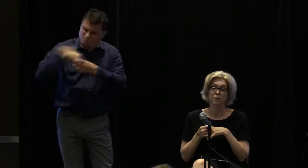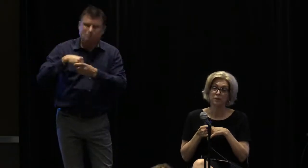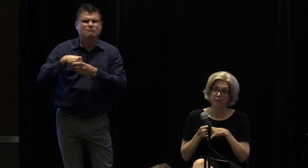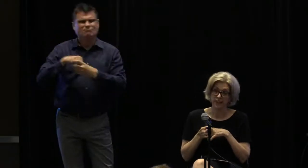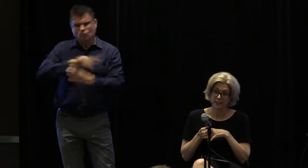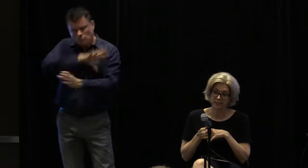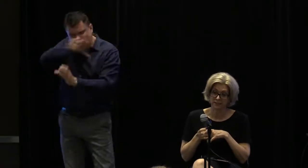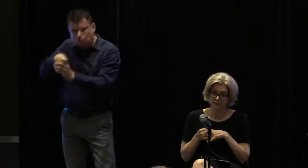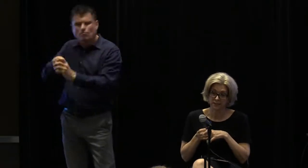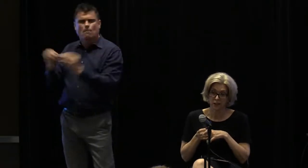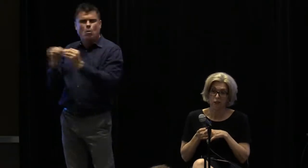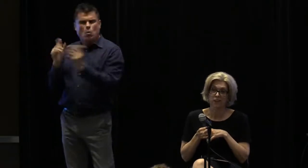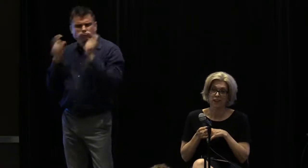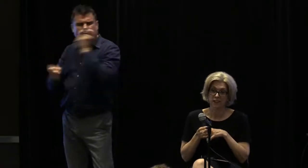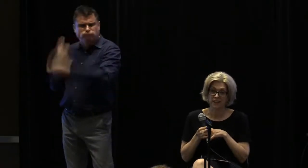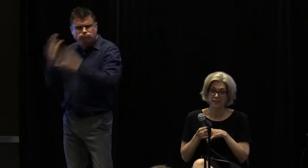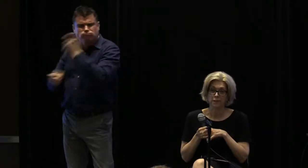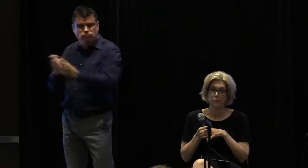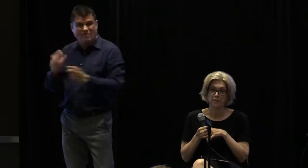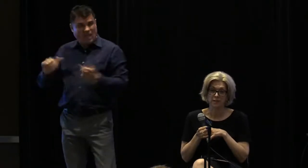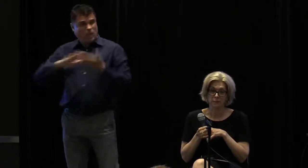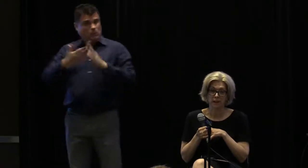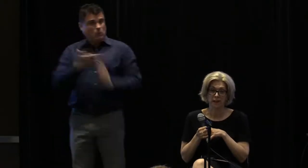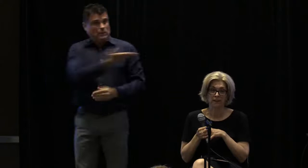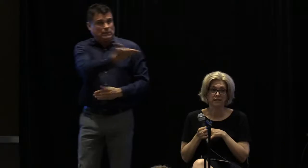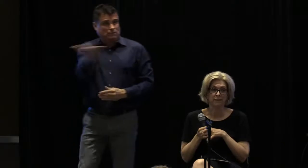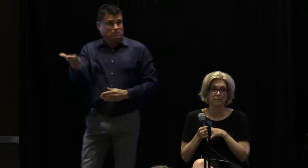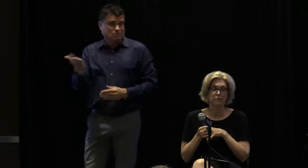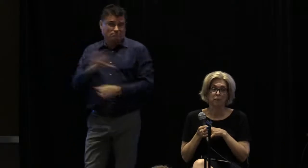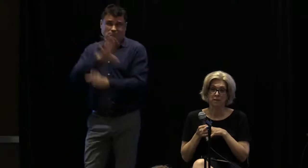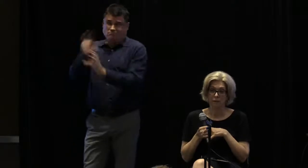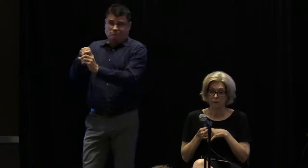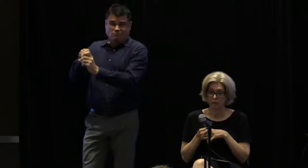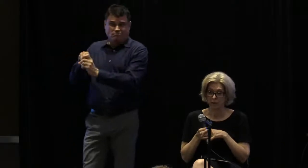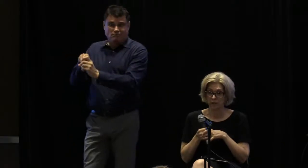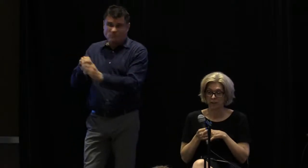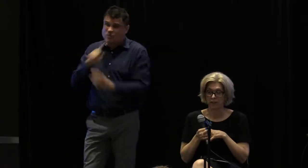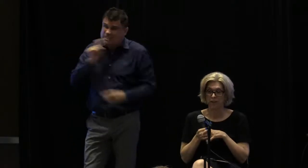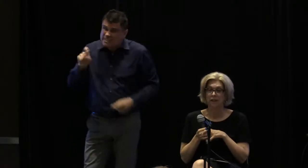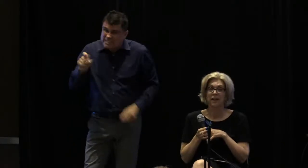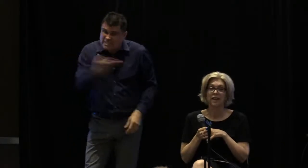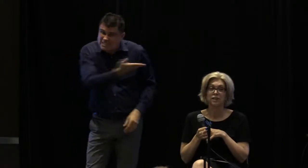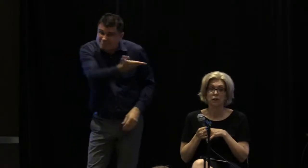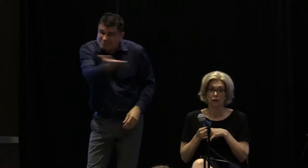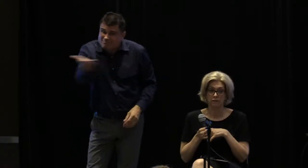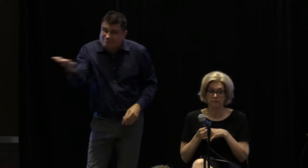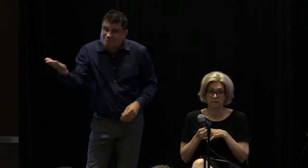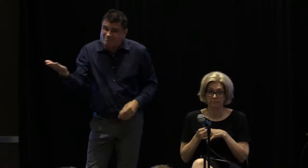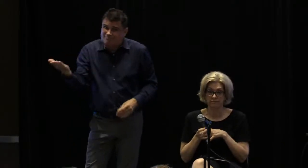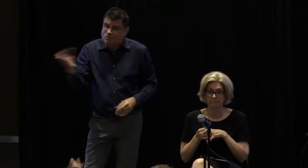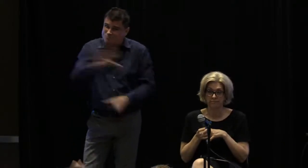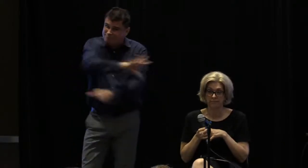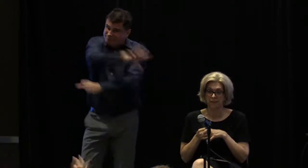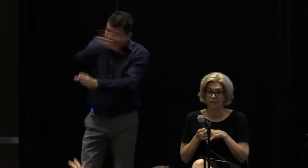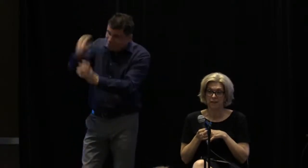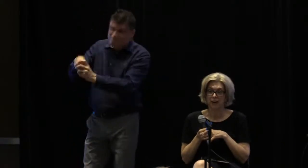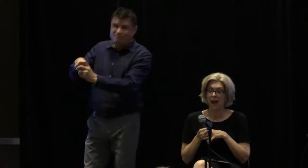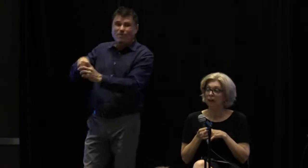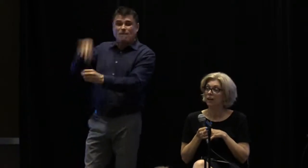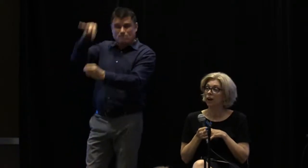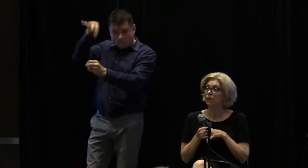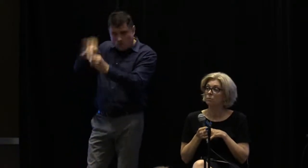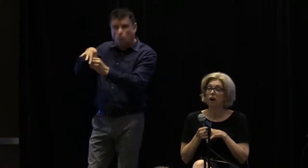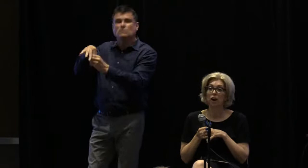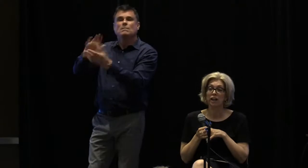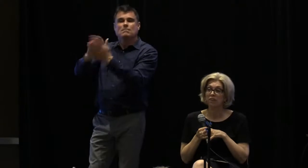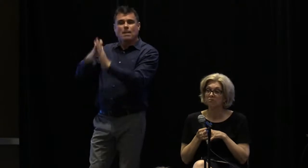this community really needs to put somebody from the deaf community into office. I